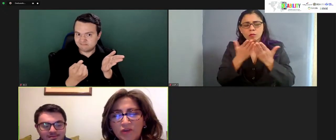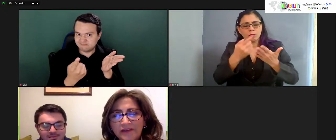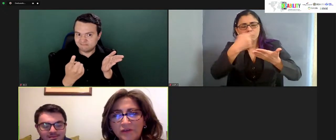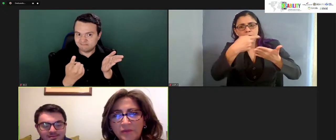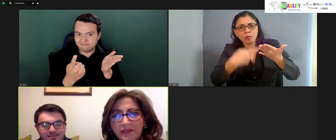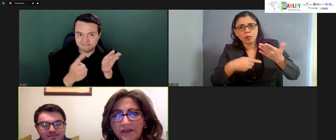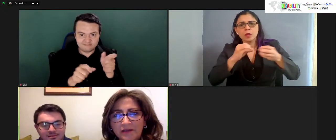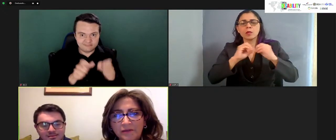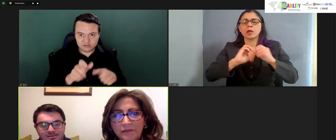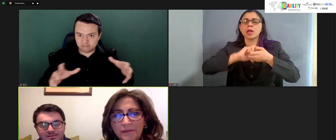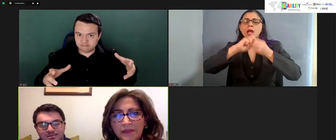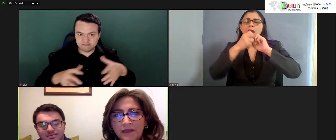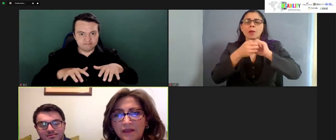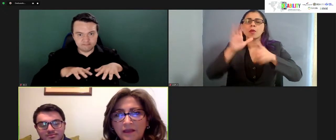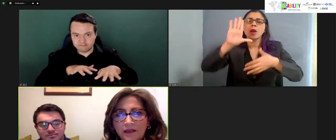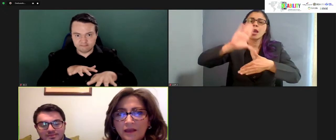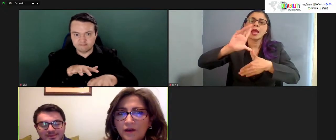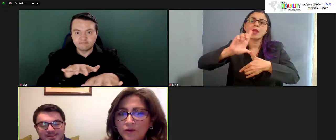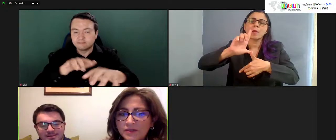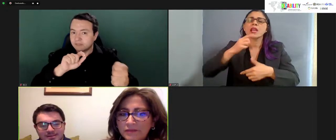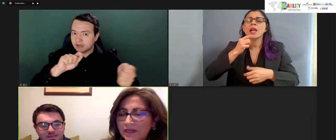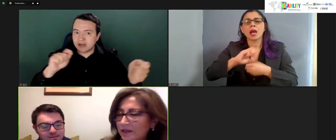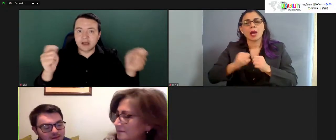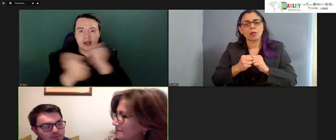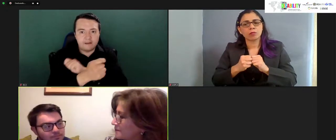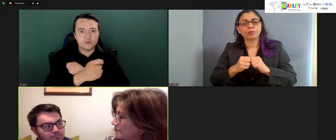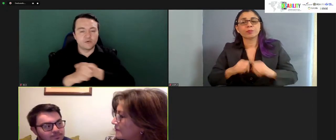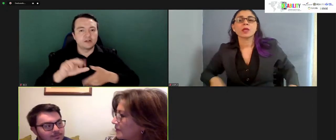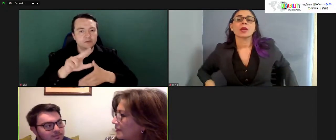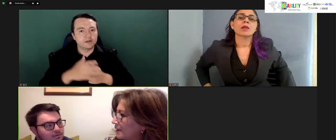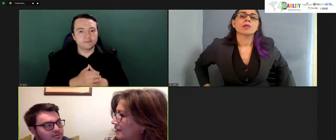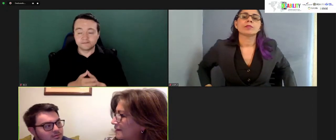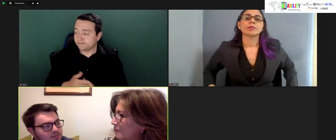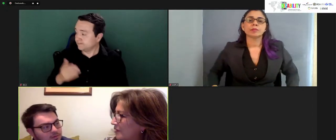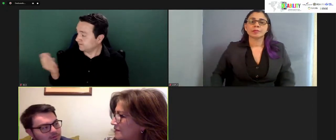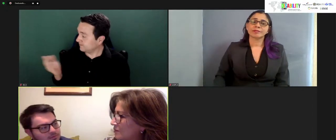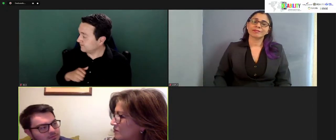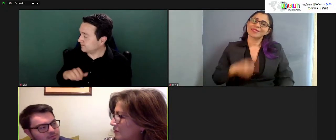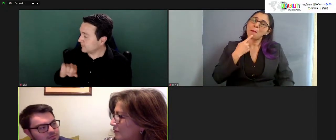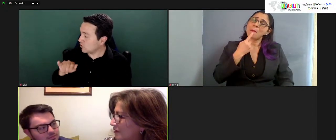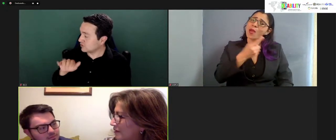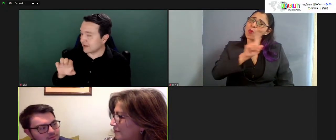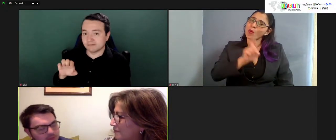declaration of the movement of latin american change jose